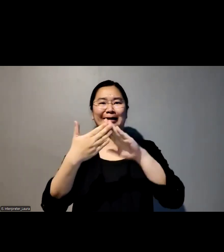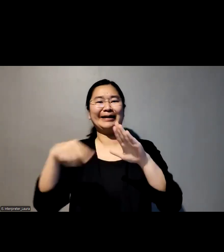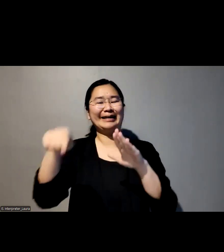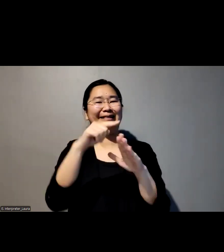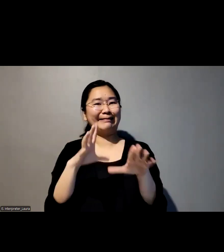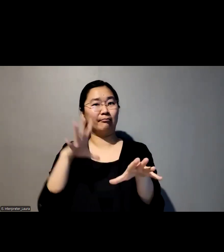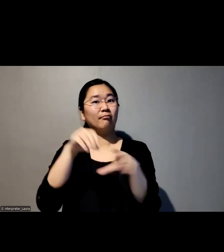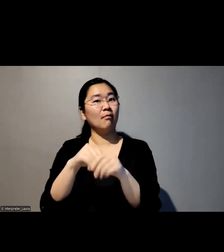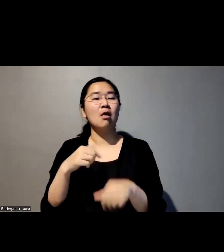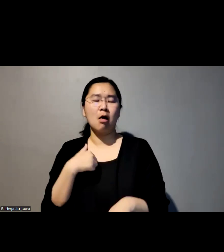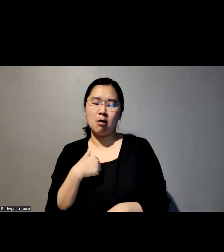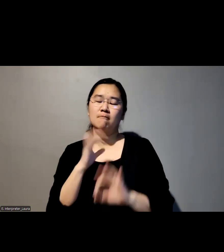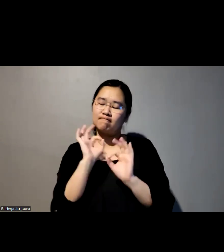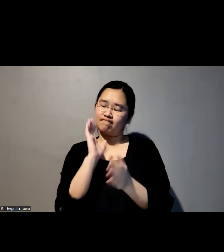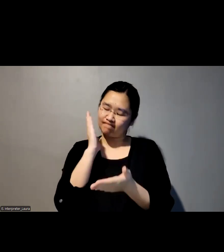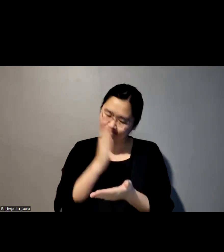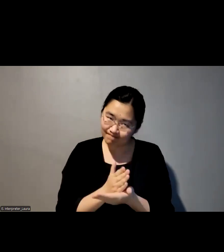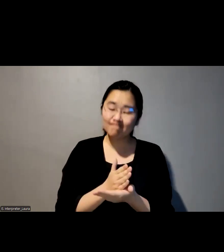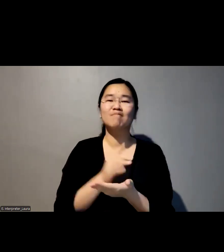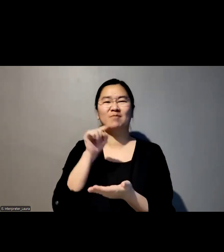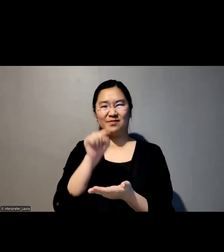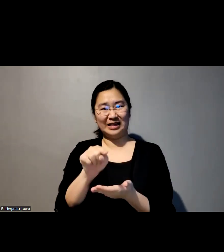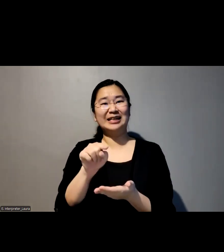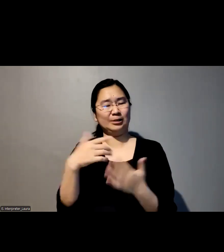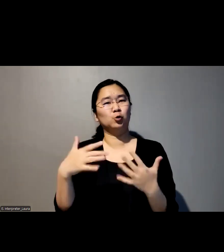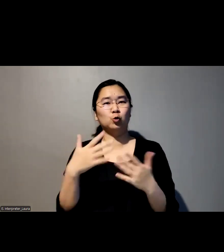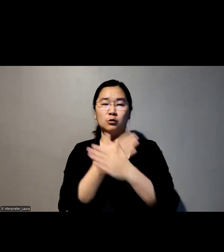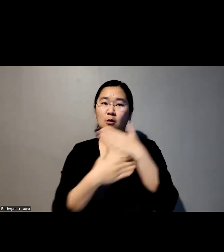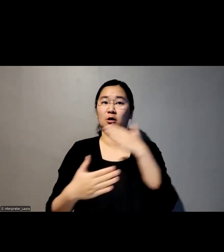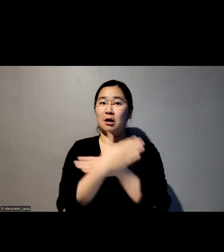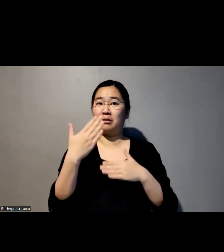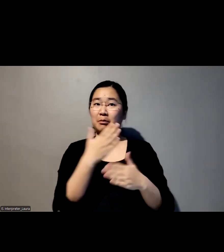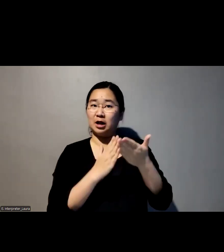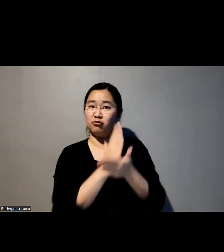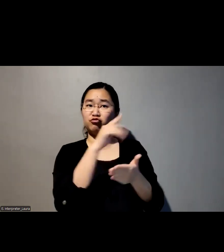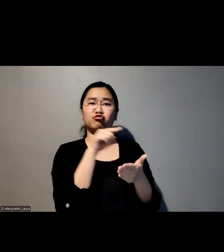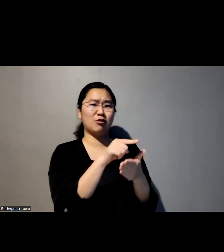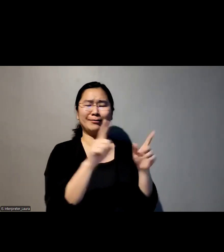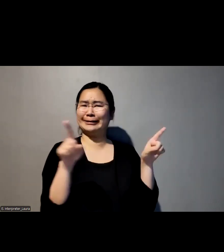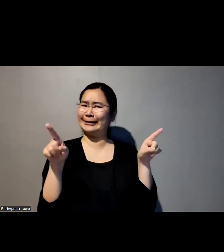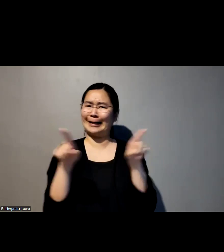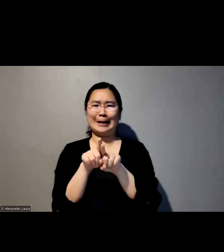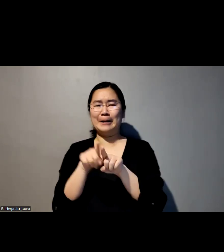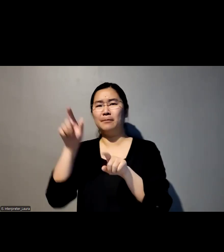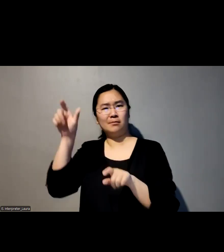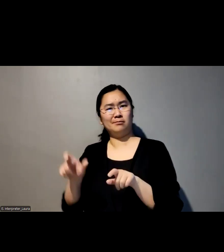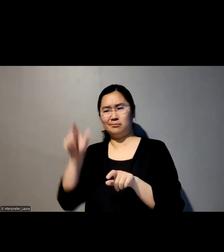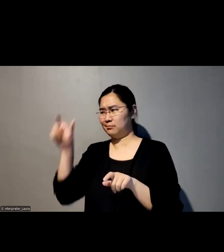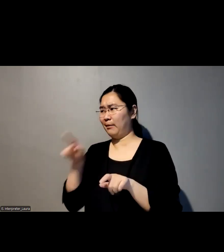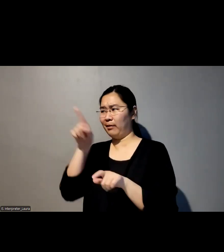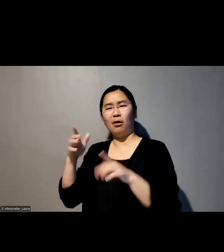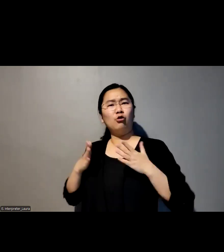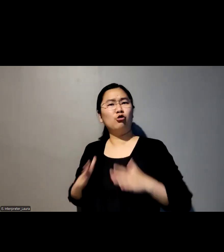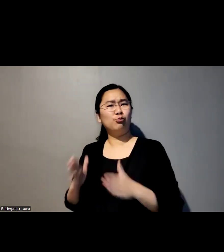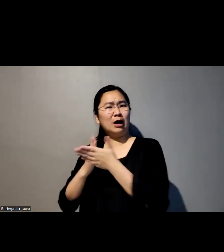been fighting for inclusion of people with disabilities locked away in institutions since 2011. And as